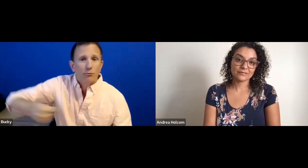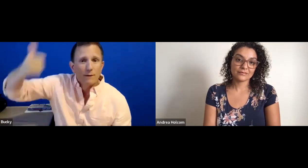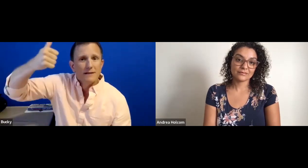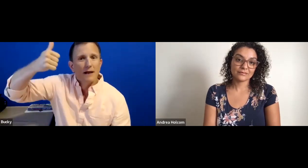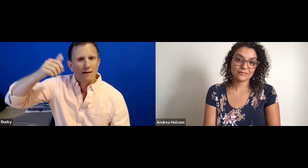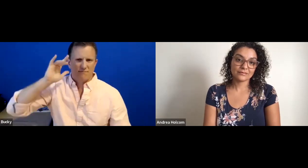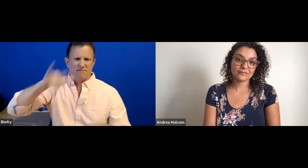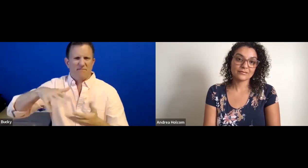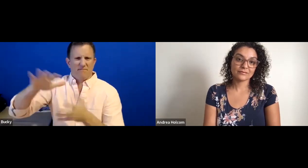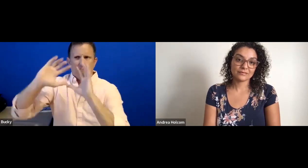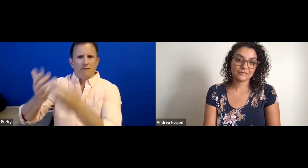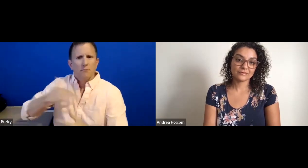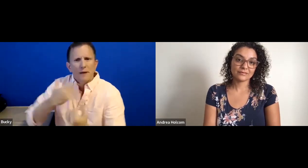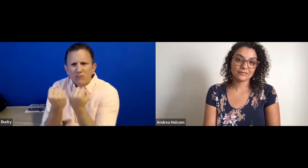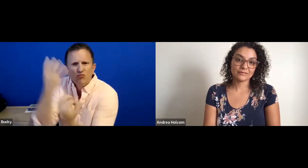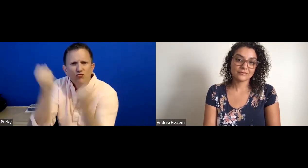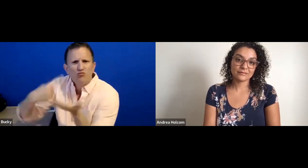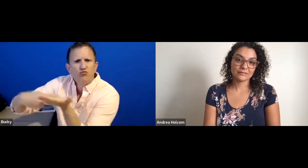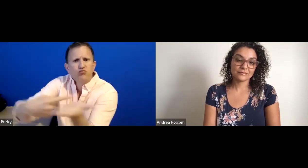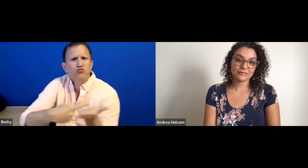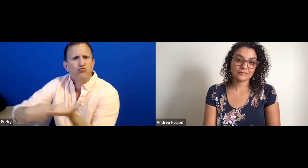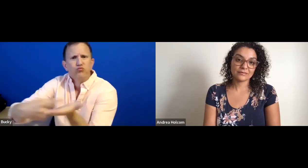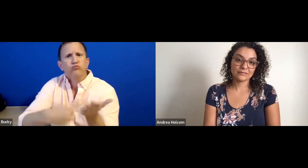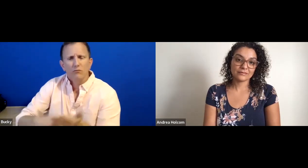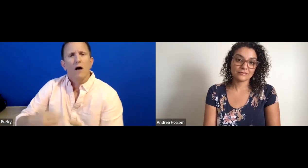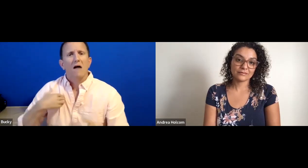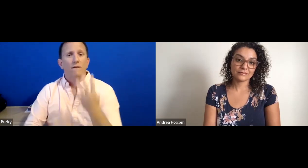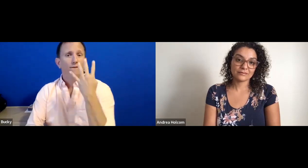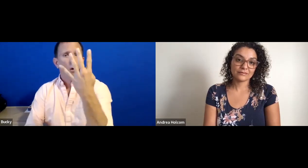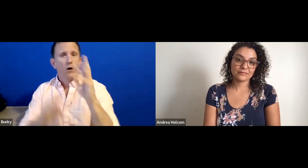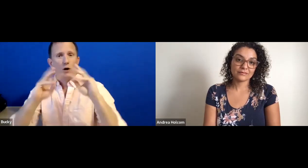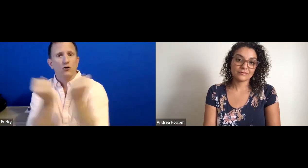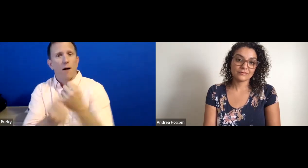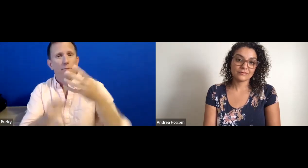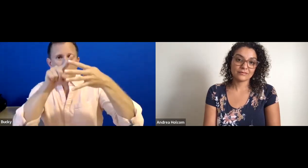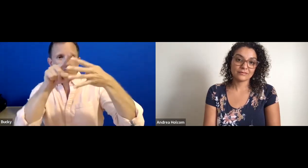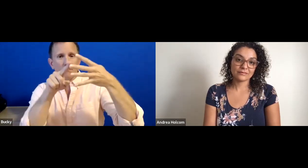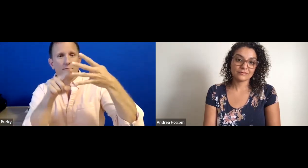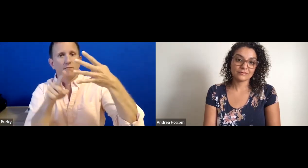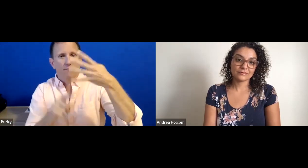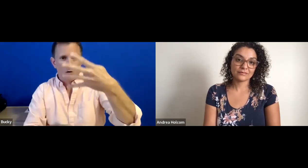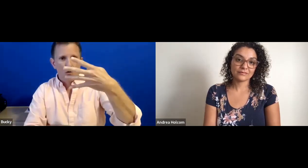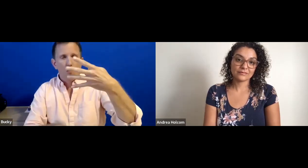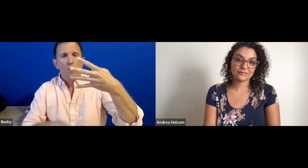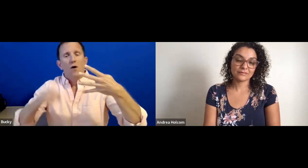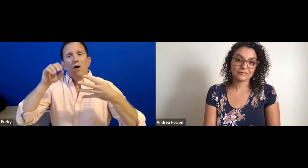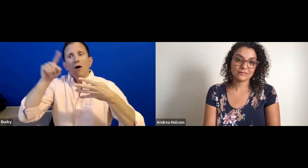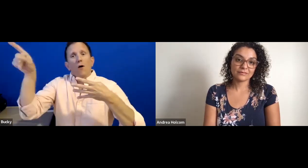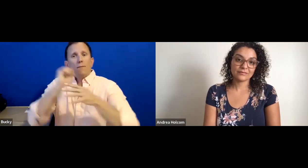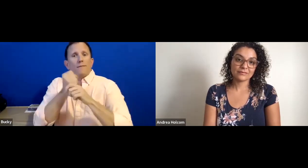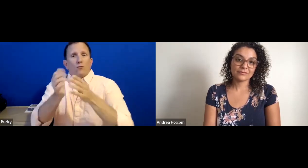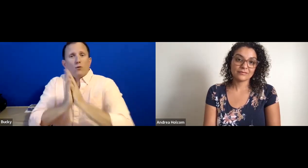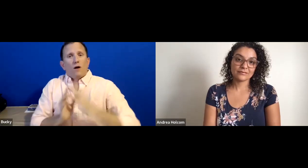white privilege, and matters of that nature. And so that nonprofit organization was